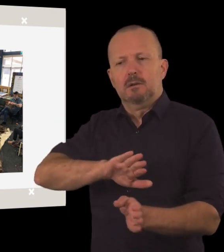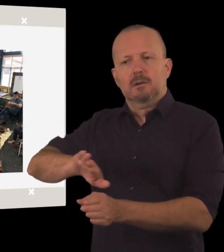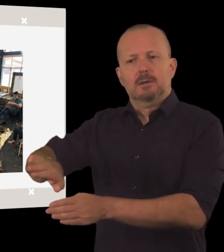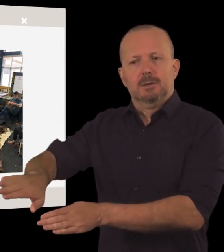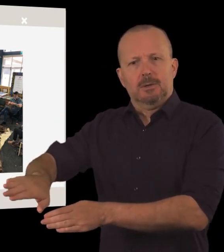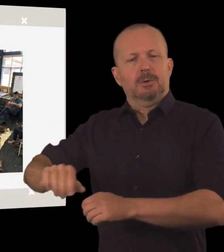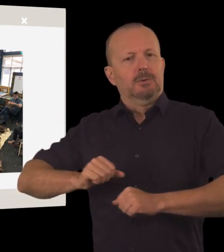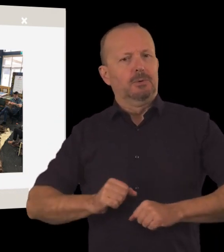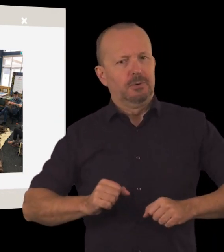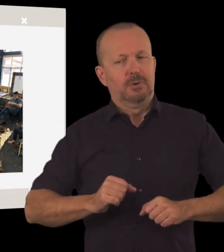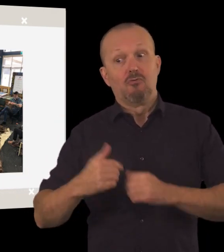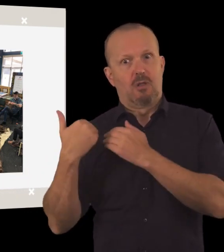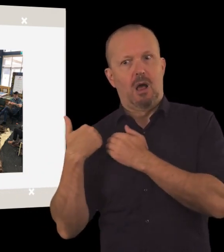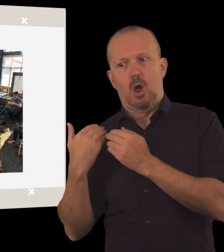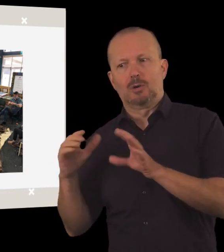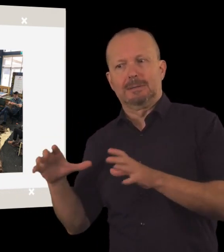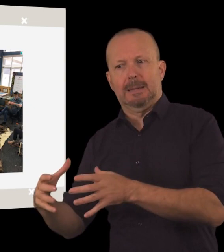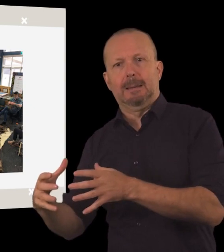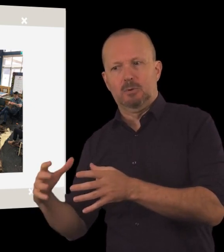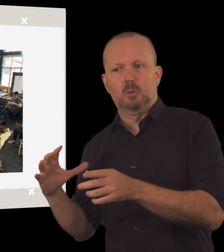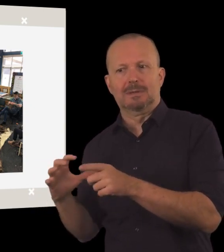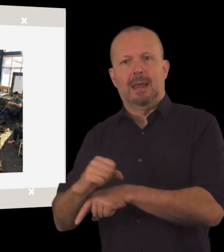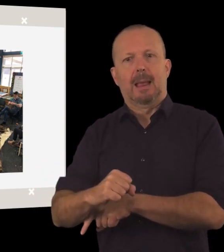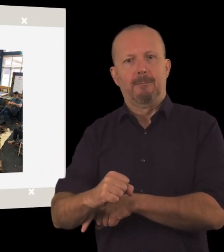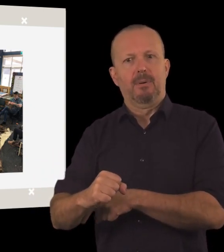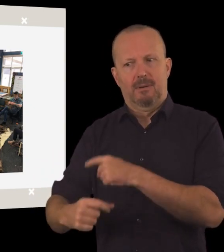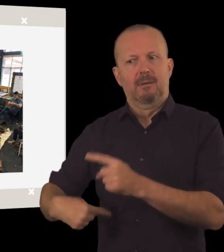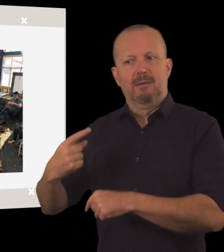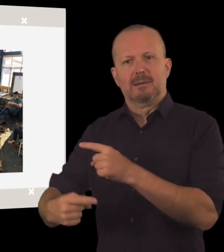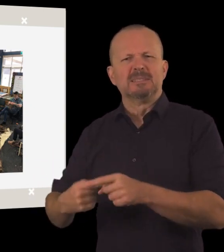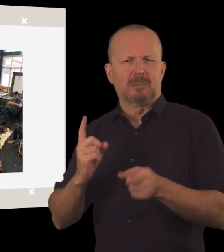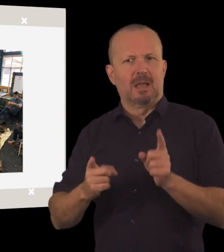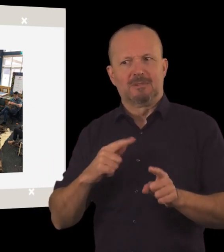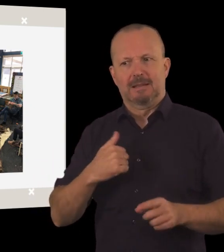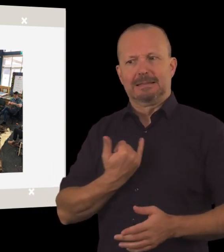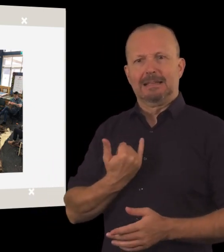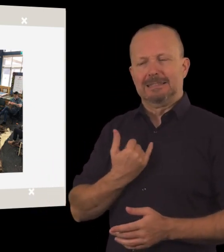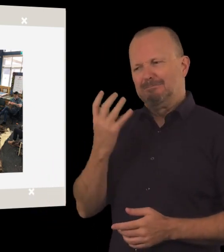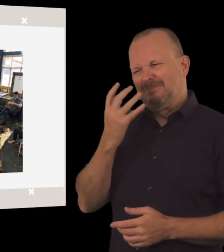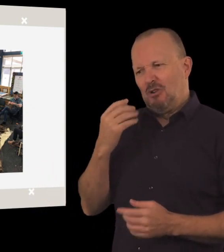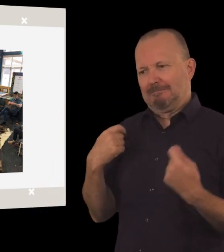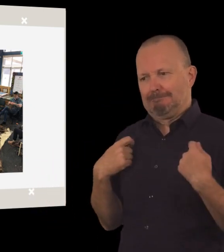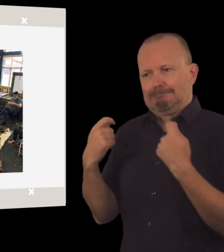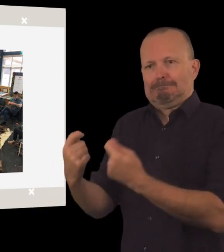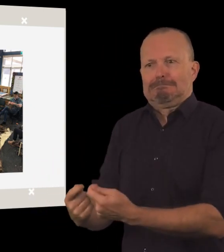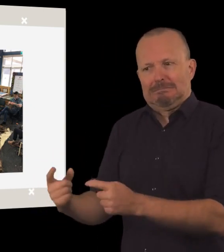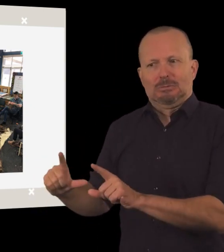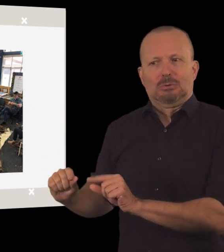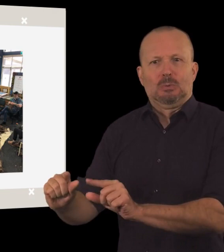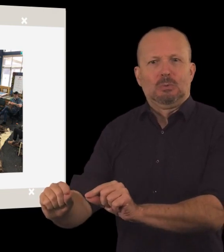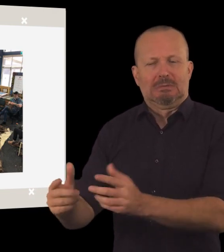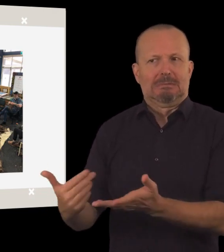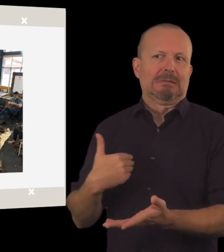Families, kids, pets to look after, relationships, studying, committing time to